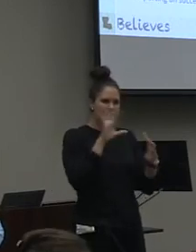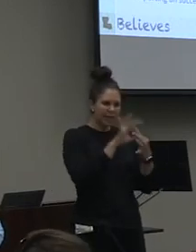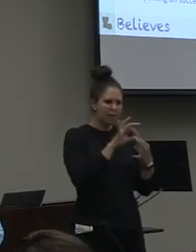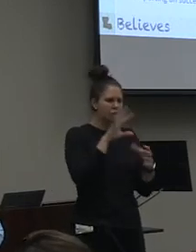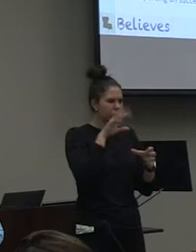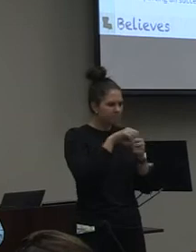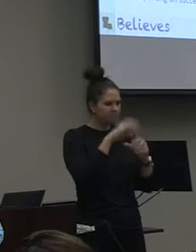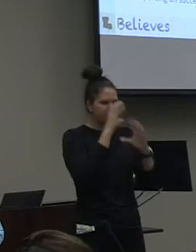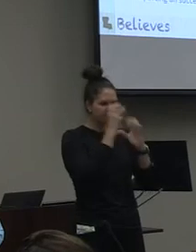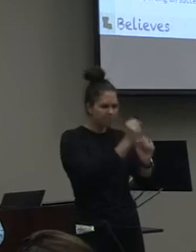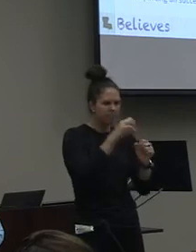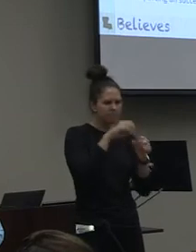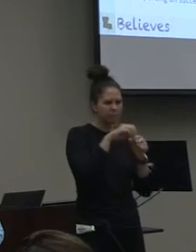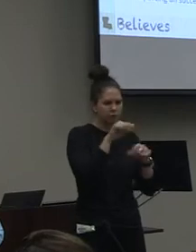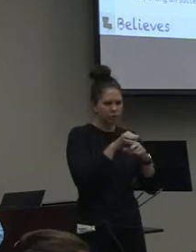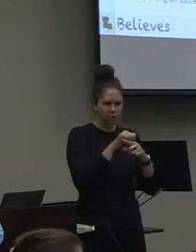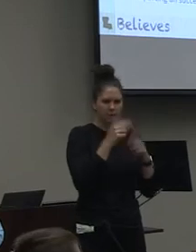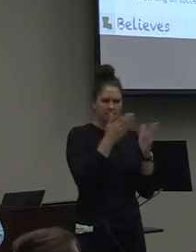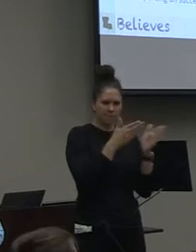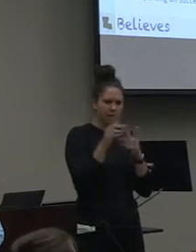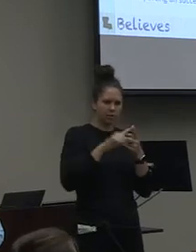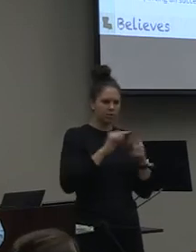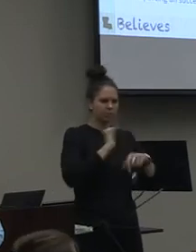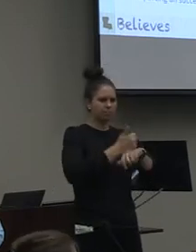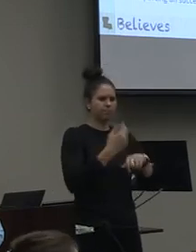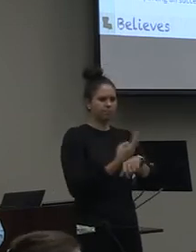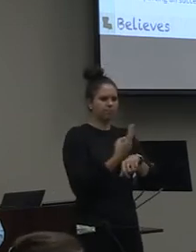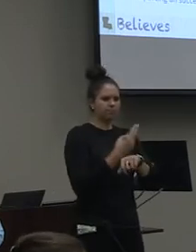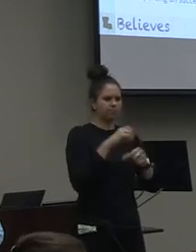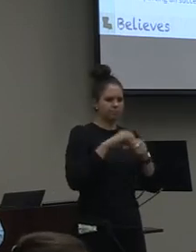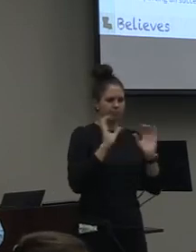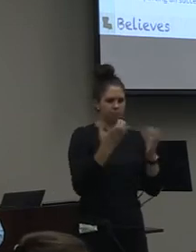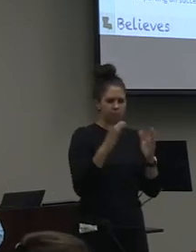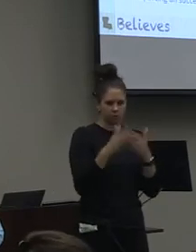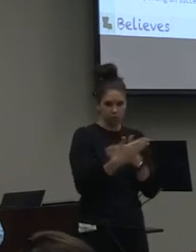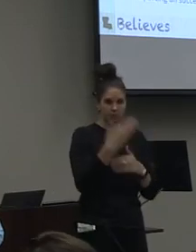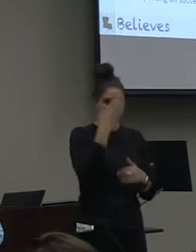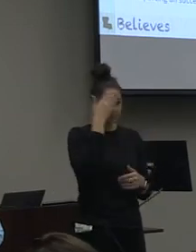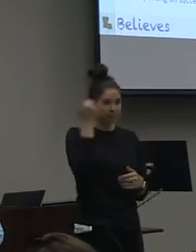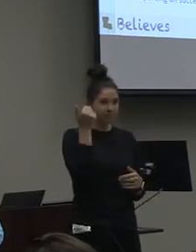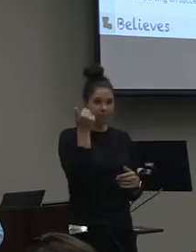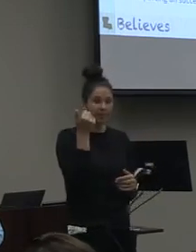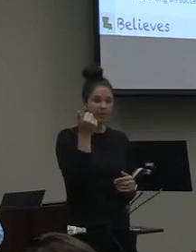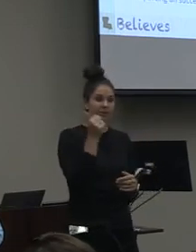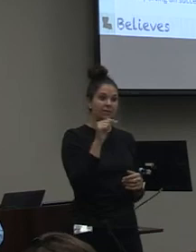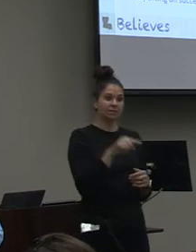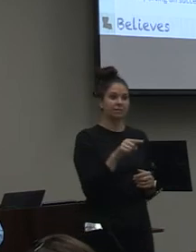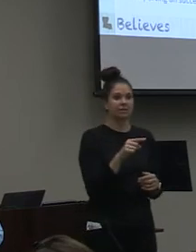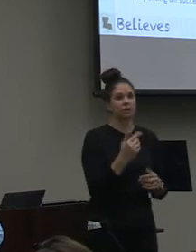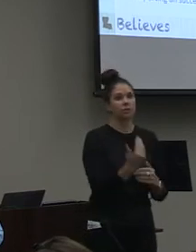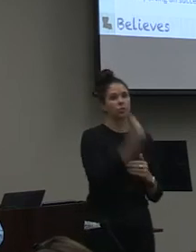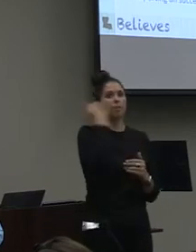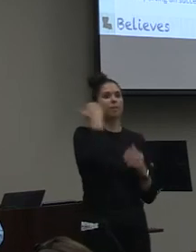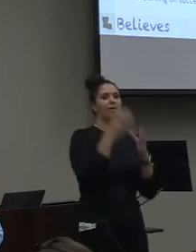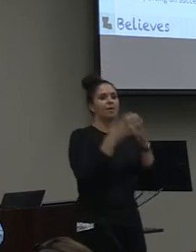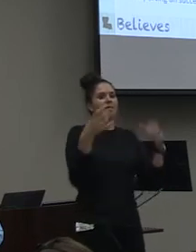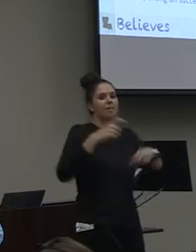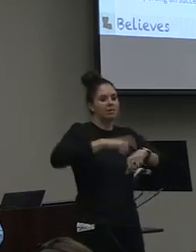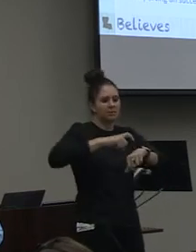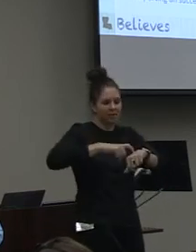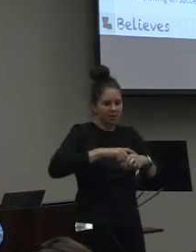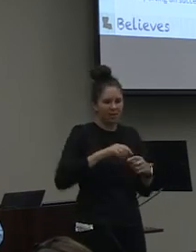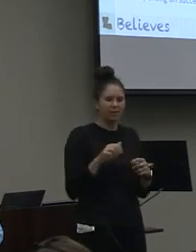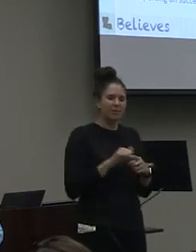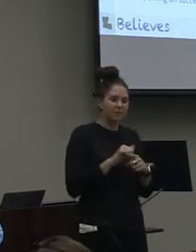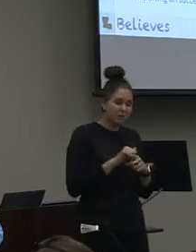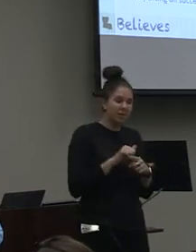and really plan to implement it in their classrooms. Because it is very time-consuming training. It's a lot